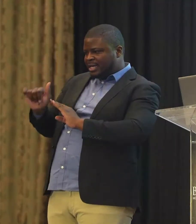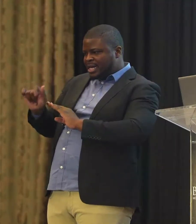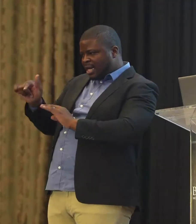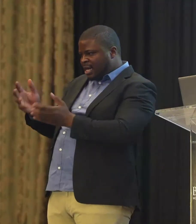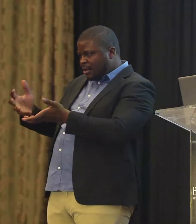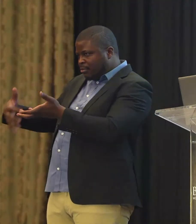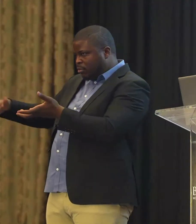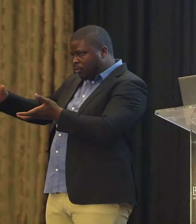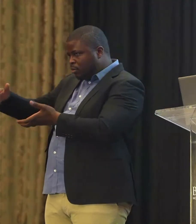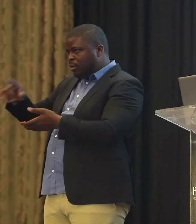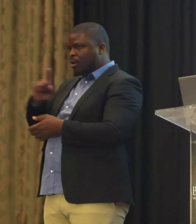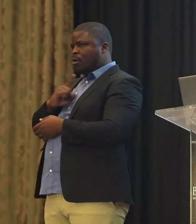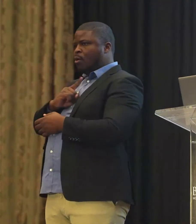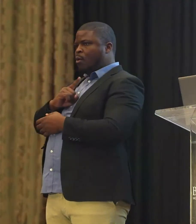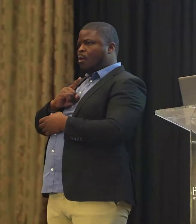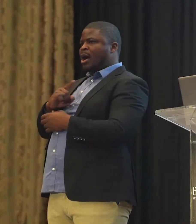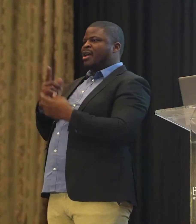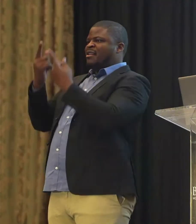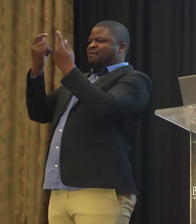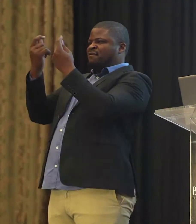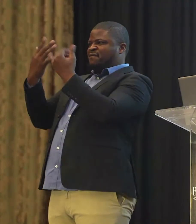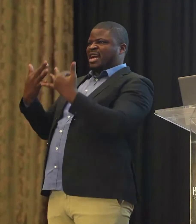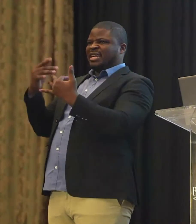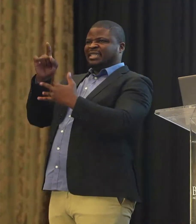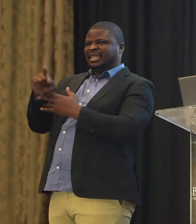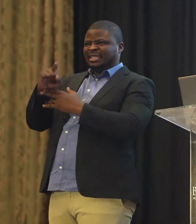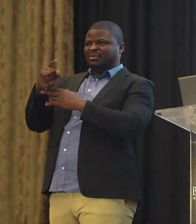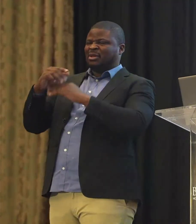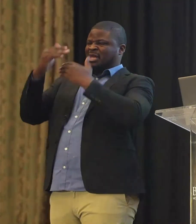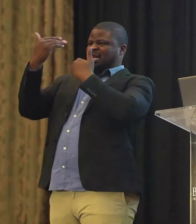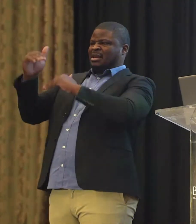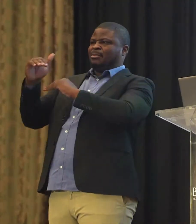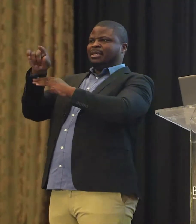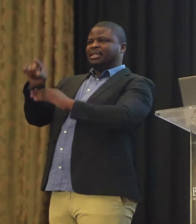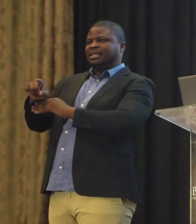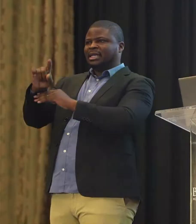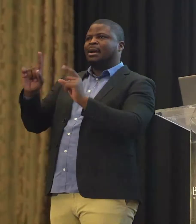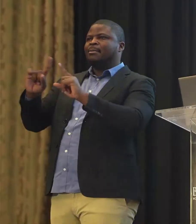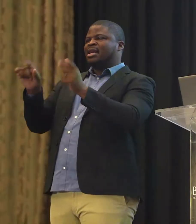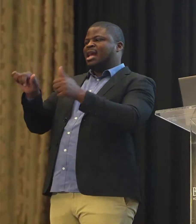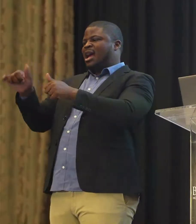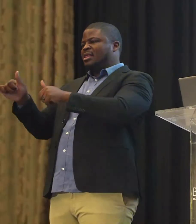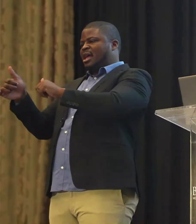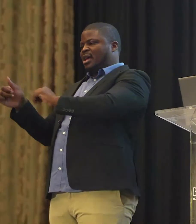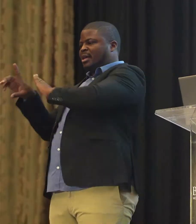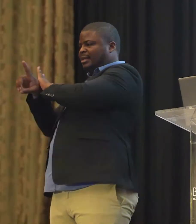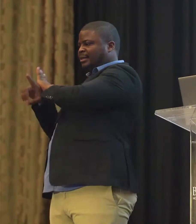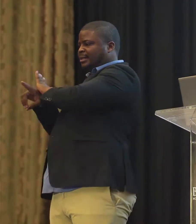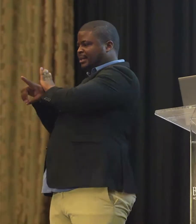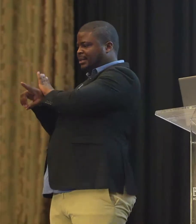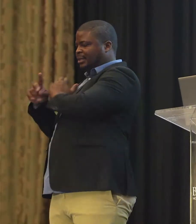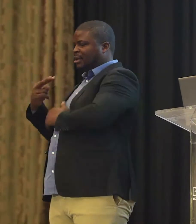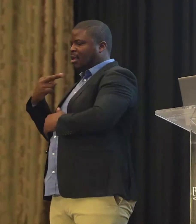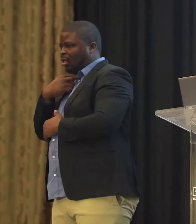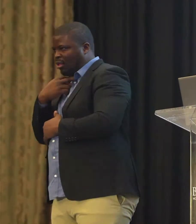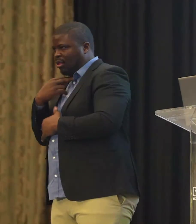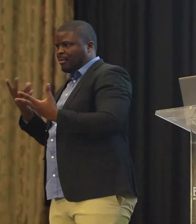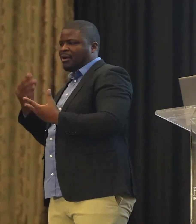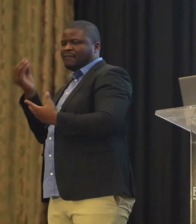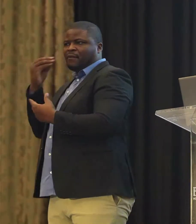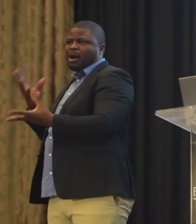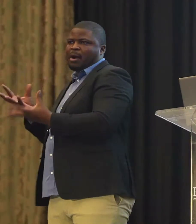limited funding, it restricts us in terms of the number of districts where we're able to operate in. So we've got